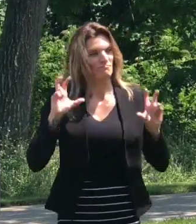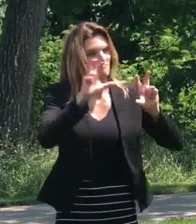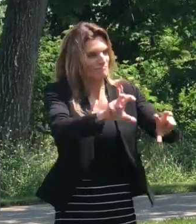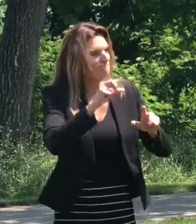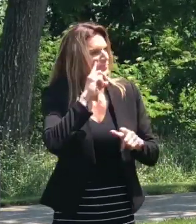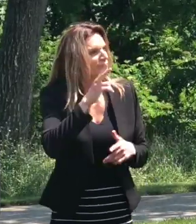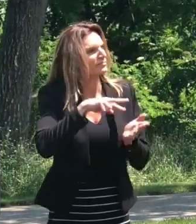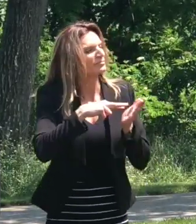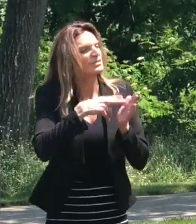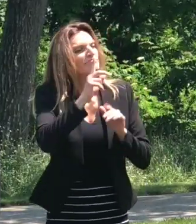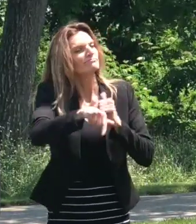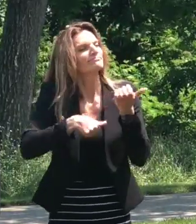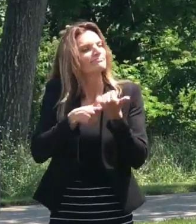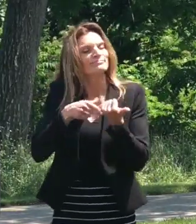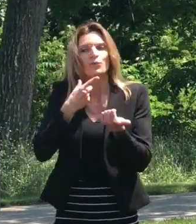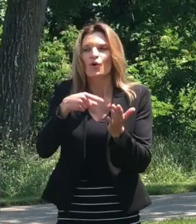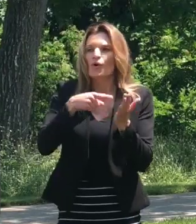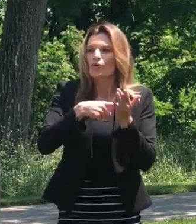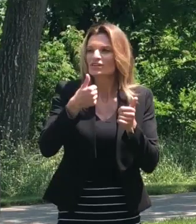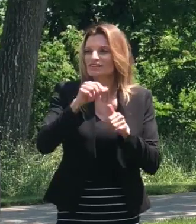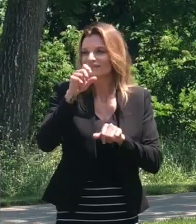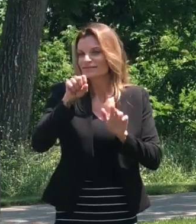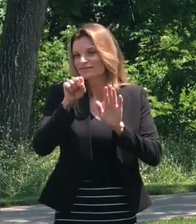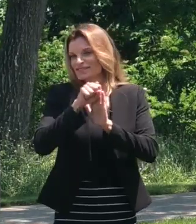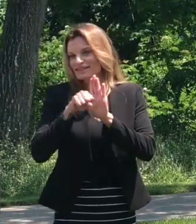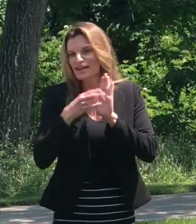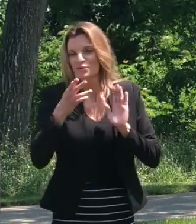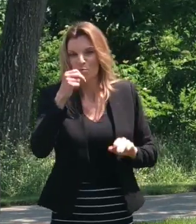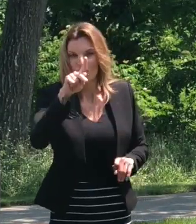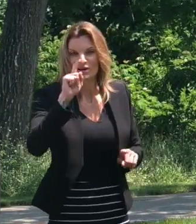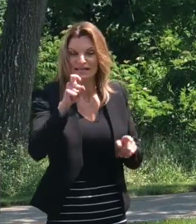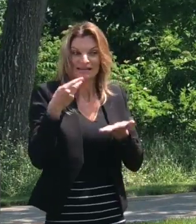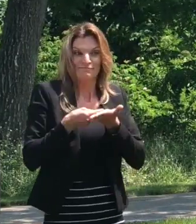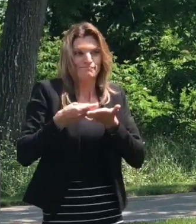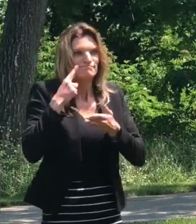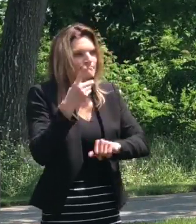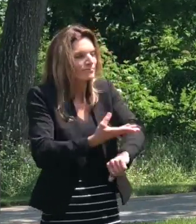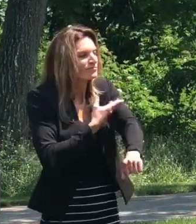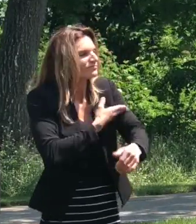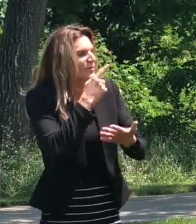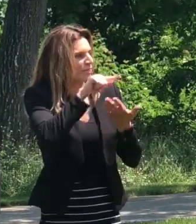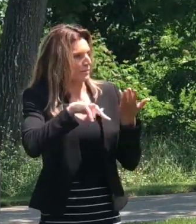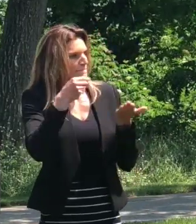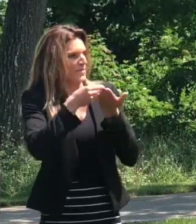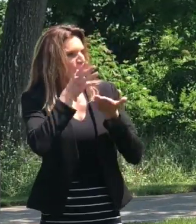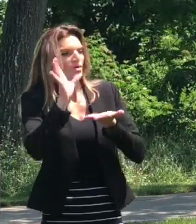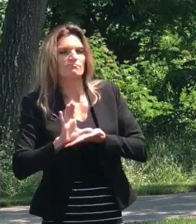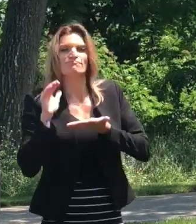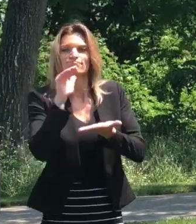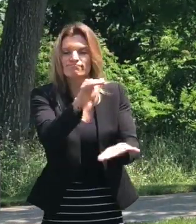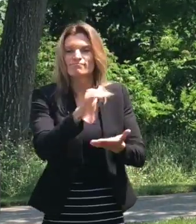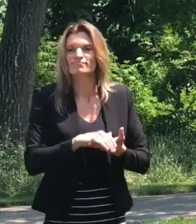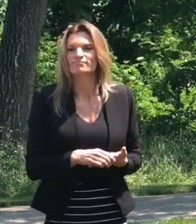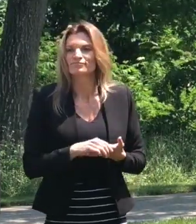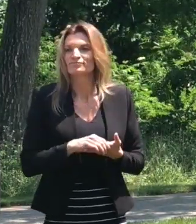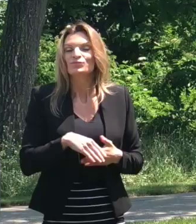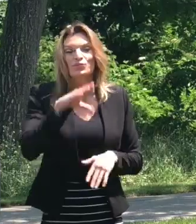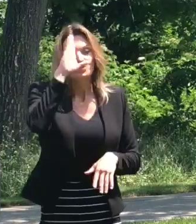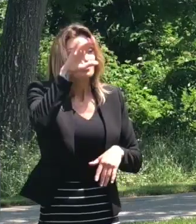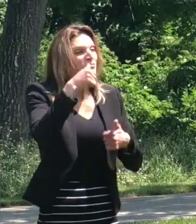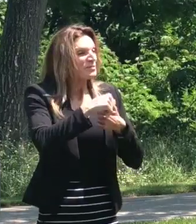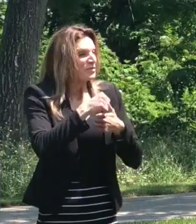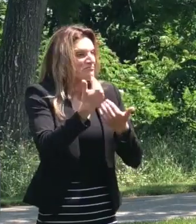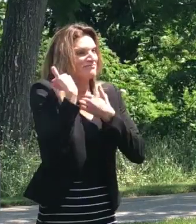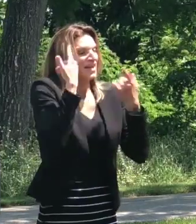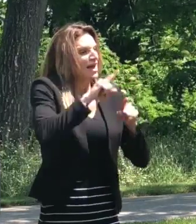state maintenance on state parks. So, parks bring us together. We saw through the pandemic how important it was to be able to get